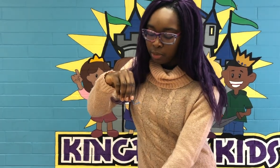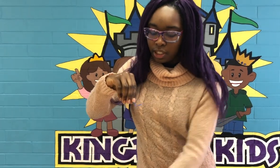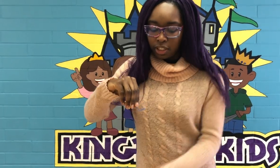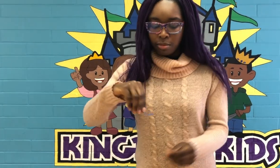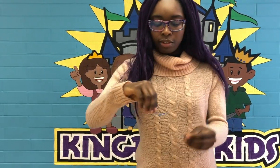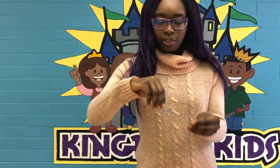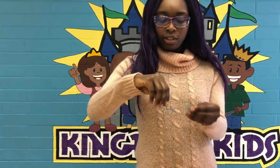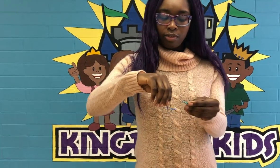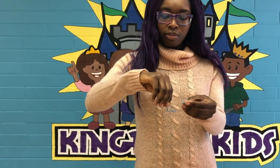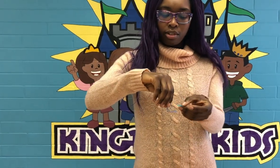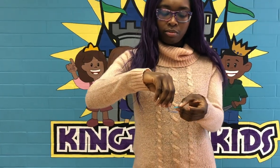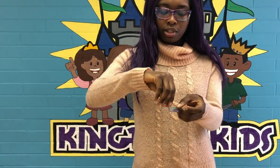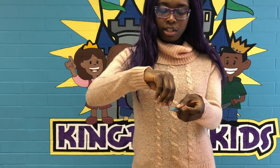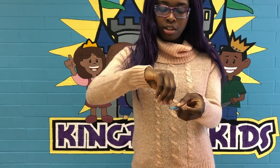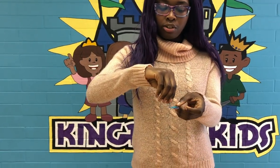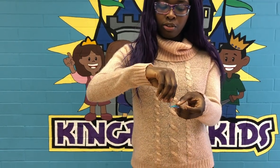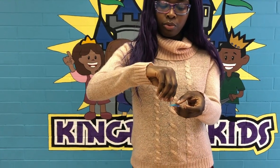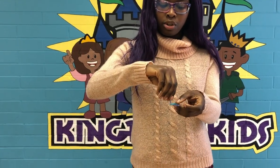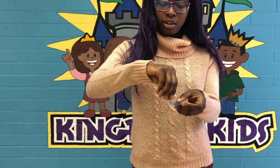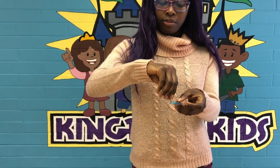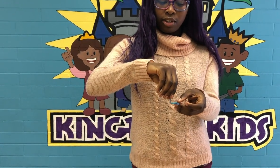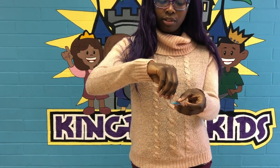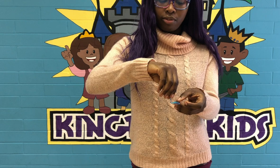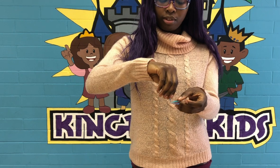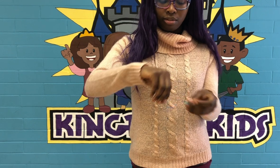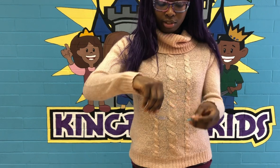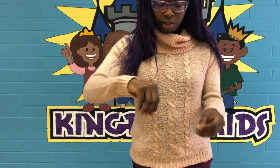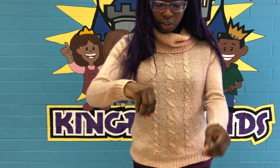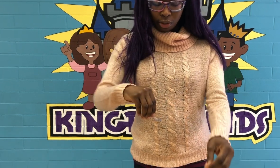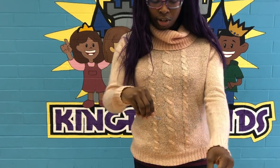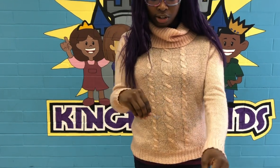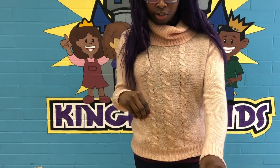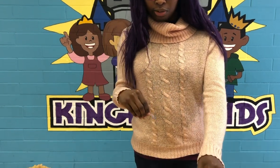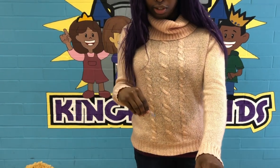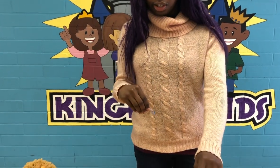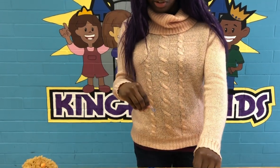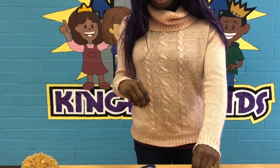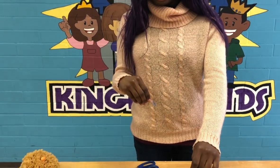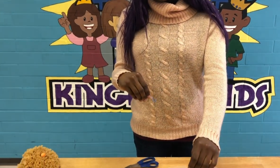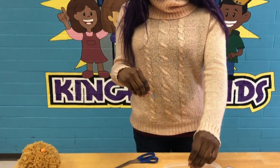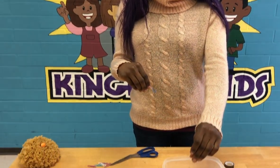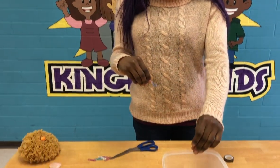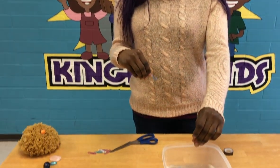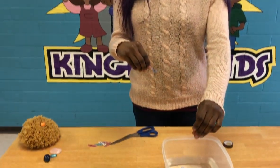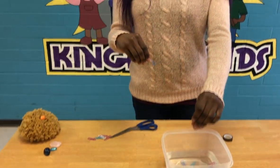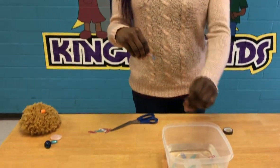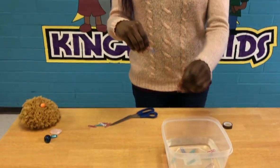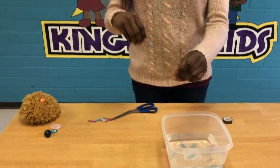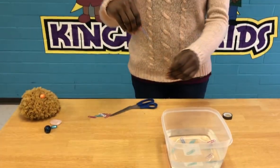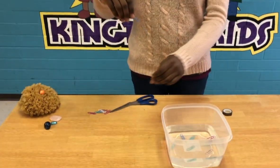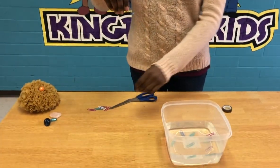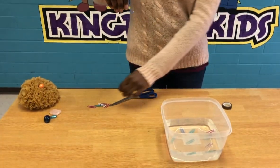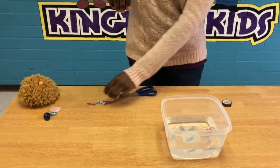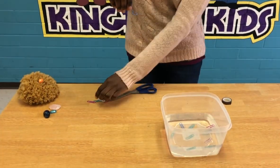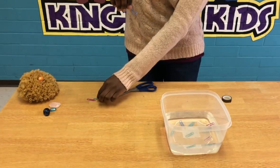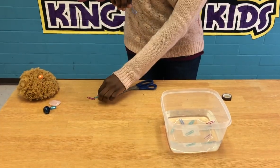us to be faithful, because on our own, we're not faithful. So I'll show on our own. On our own, we just sink to the bottom because it's really hard to be